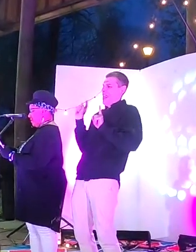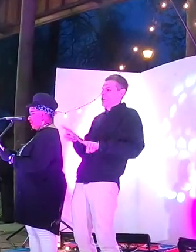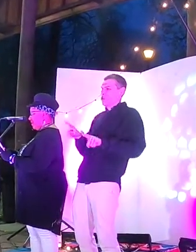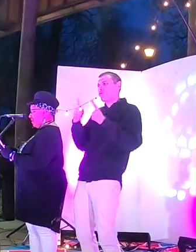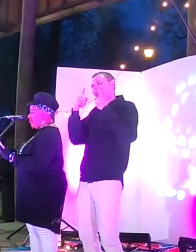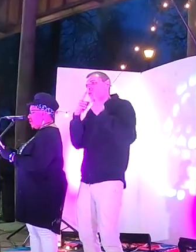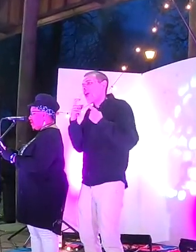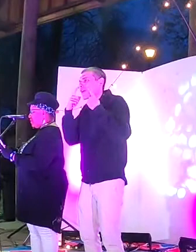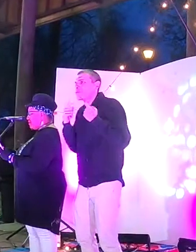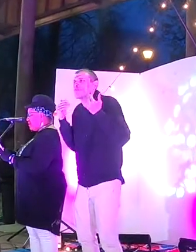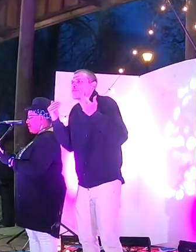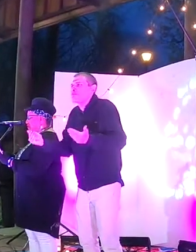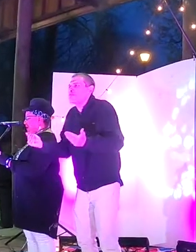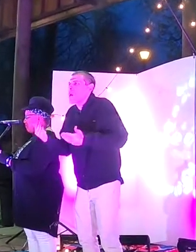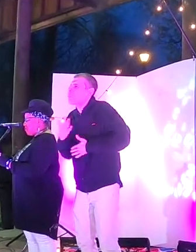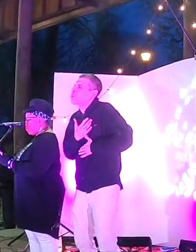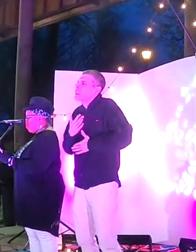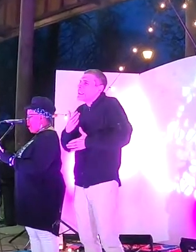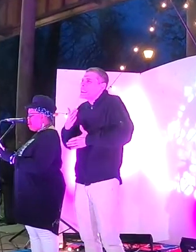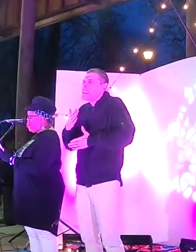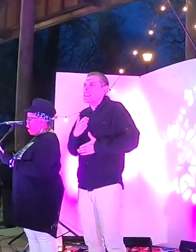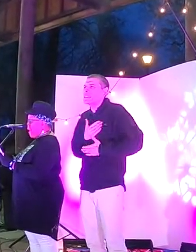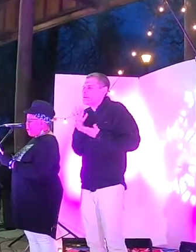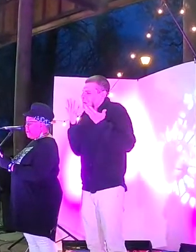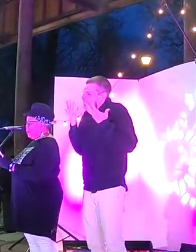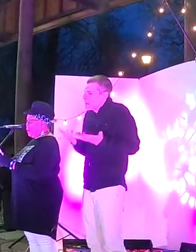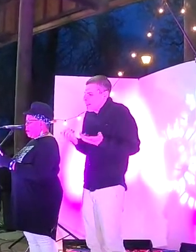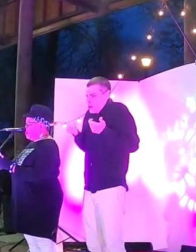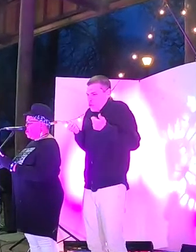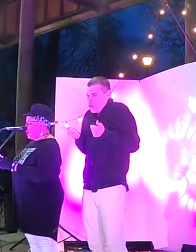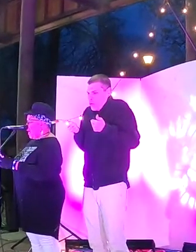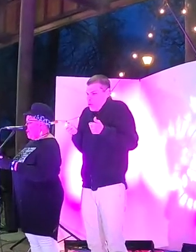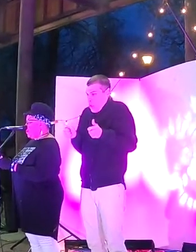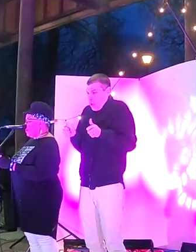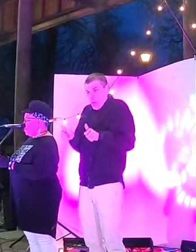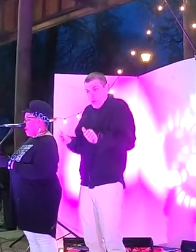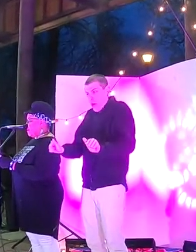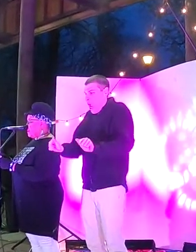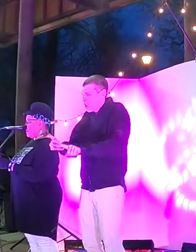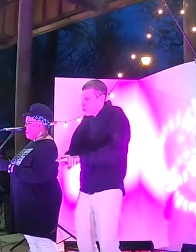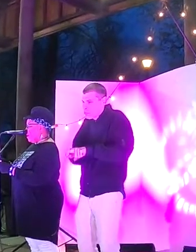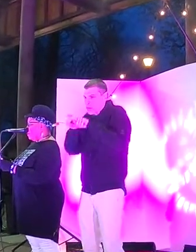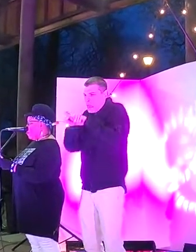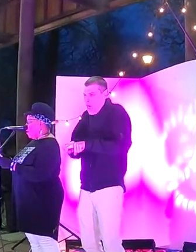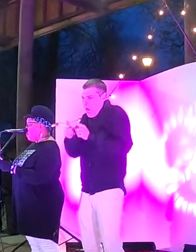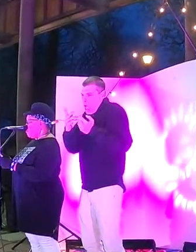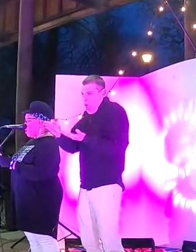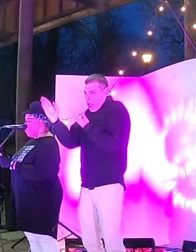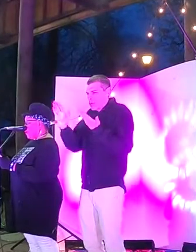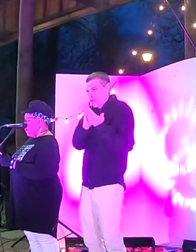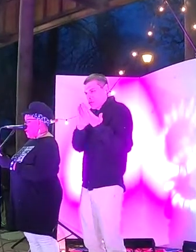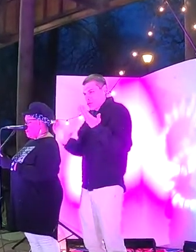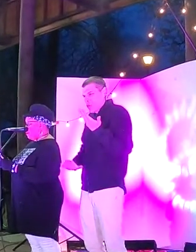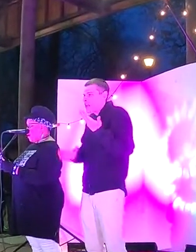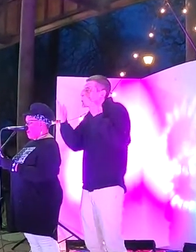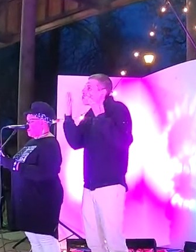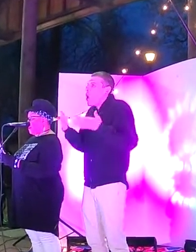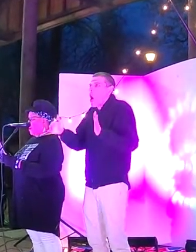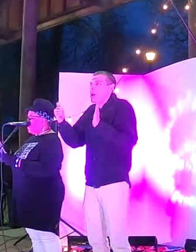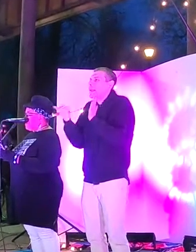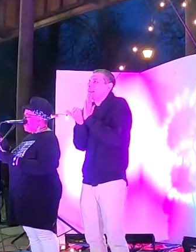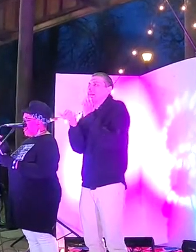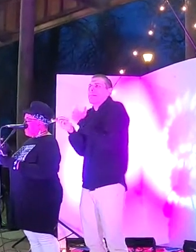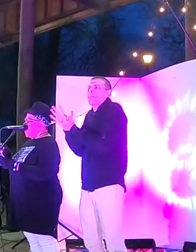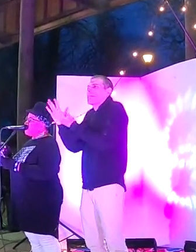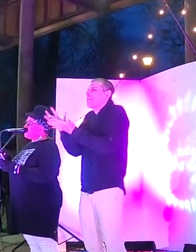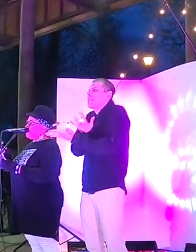cry. Breathe deep and just try to rely on the Christ, the one who's already paid the price.